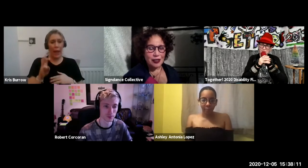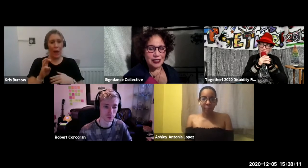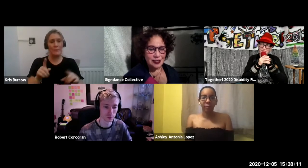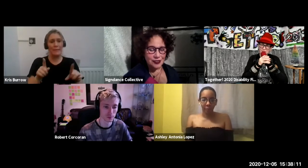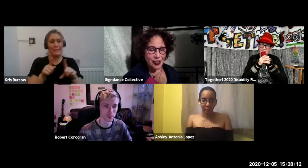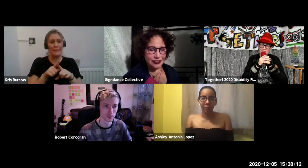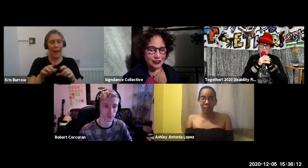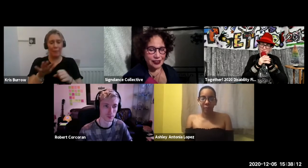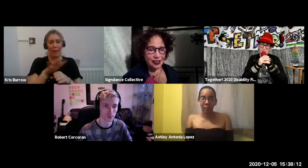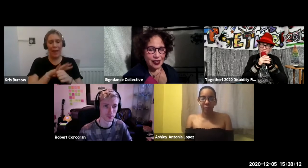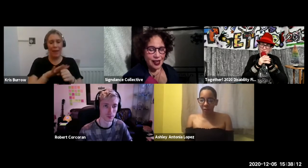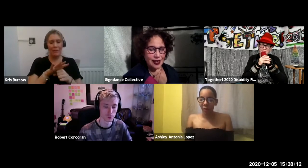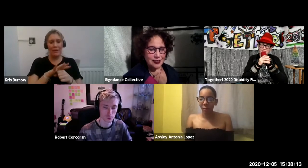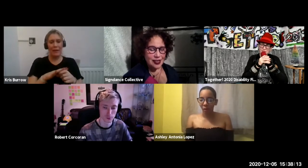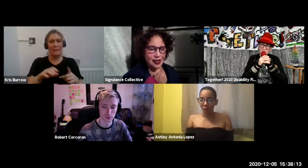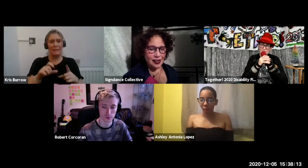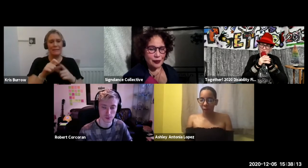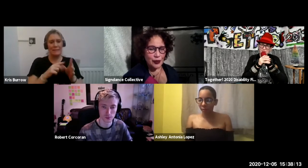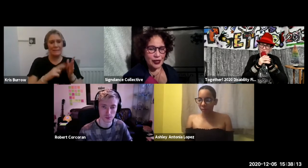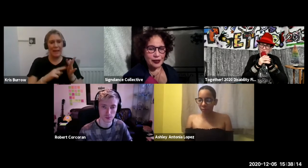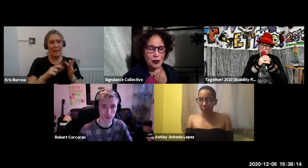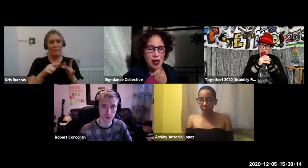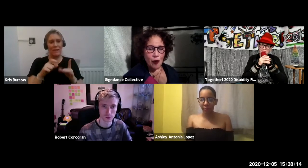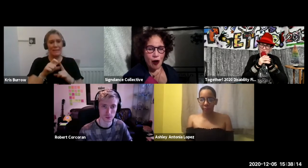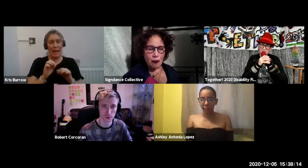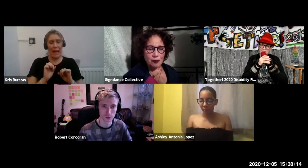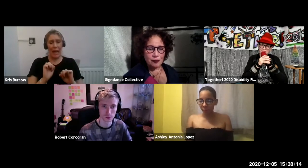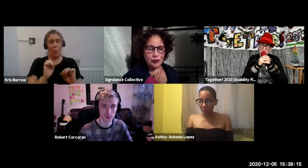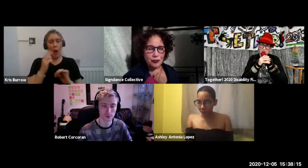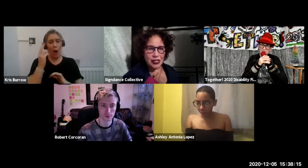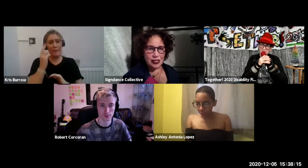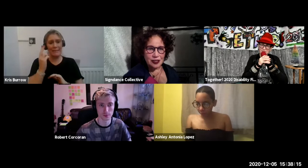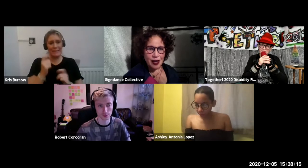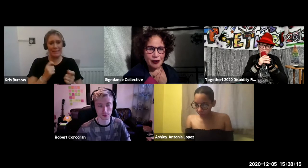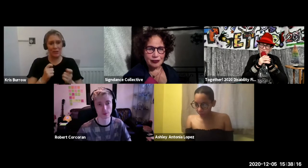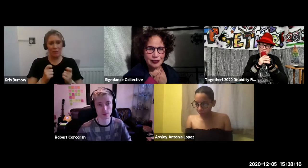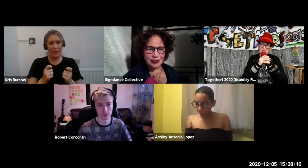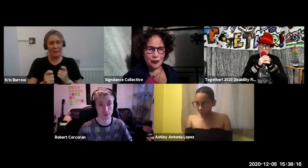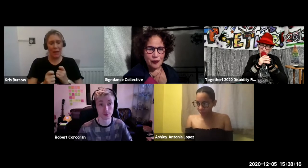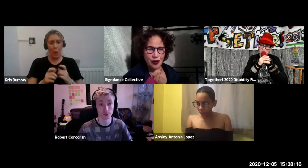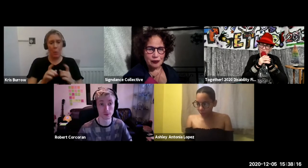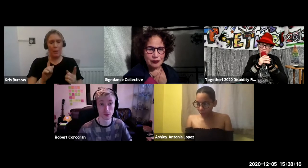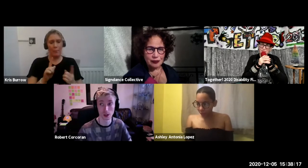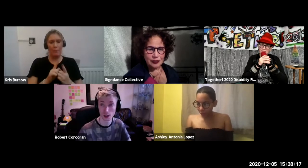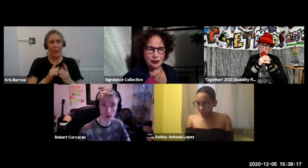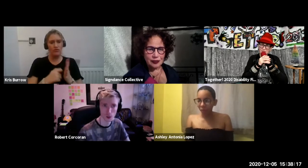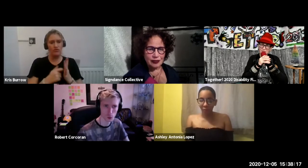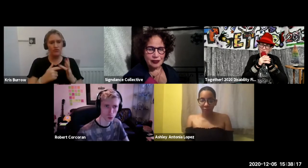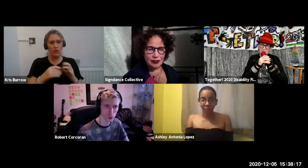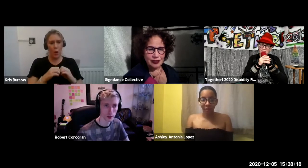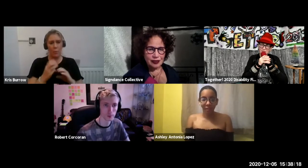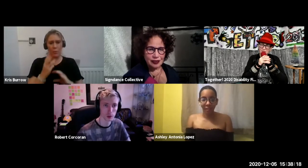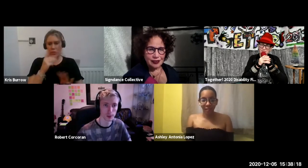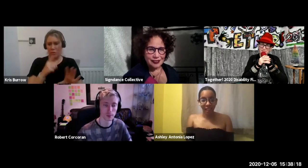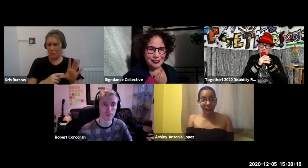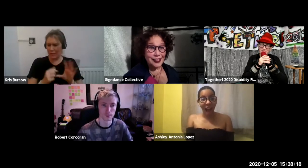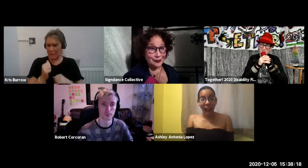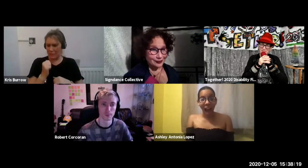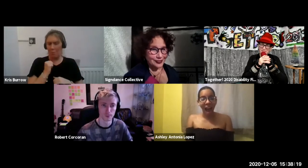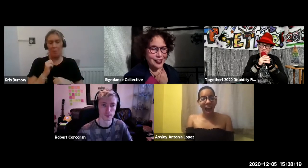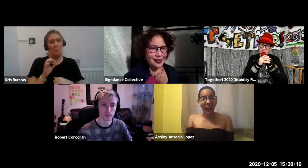our artistic director. And we met Rob 3 years ago. Is that right, Rob? Yeah, just